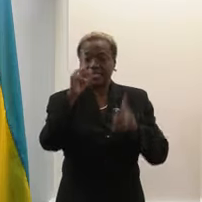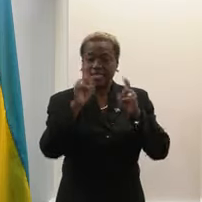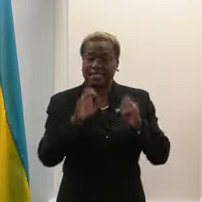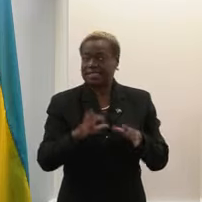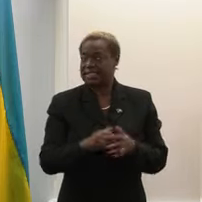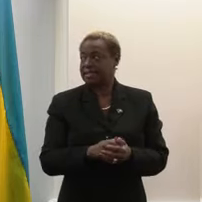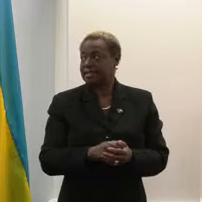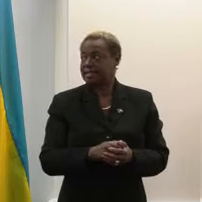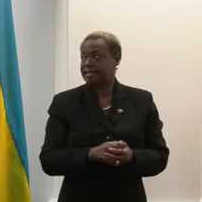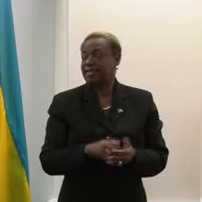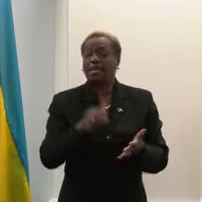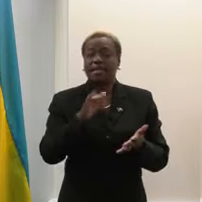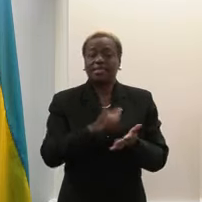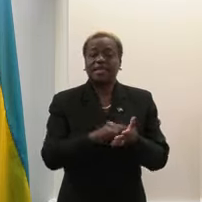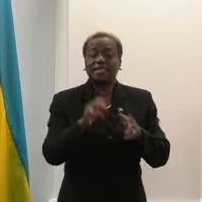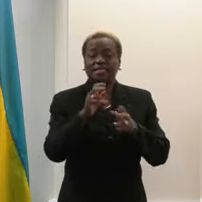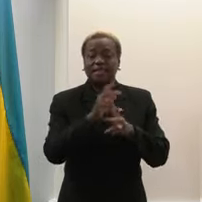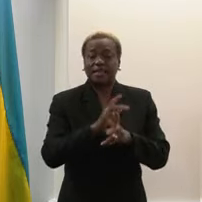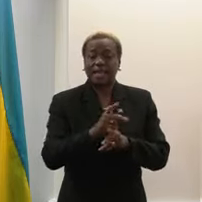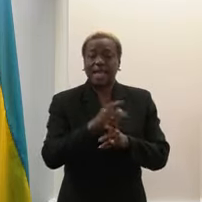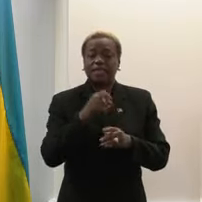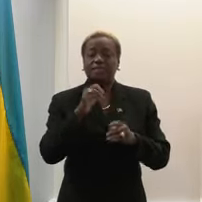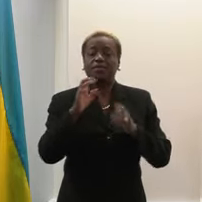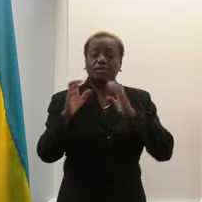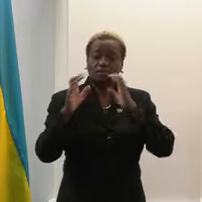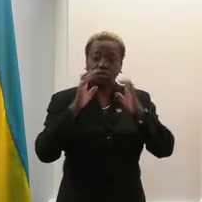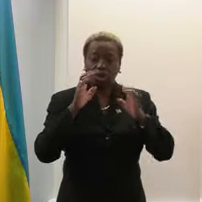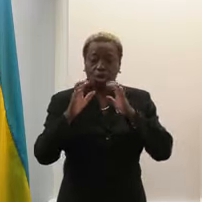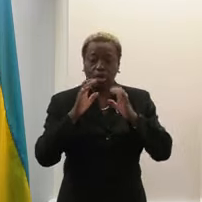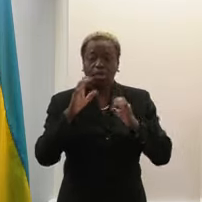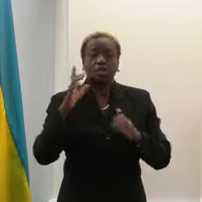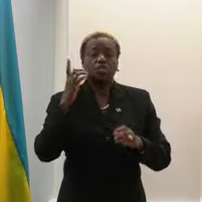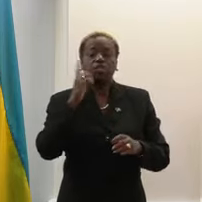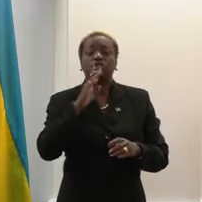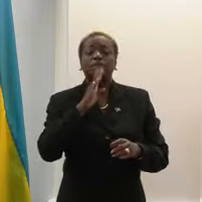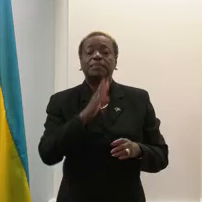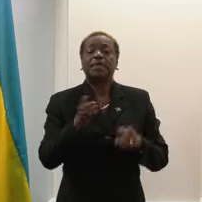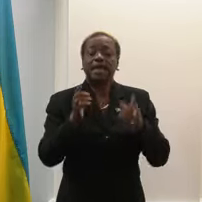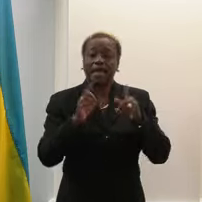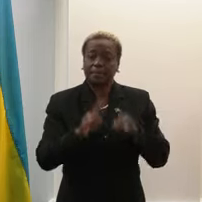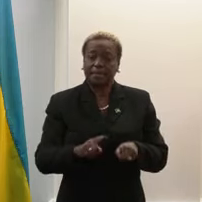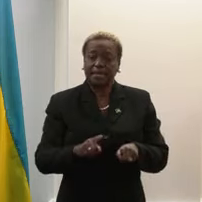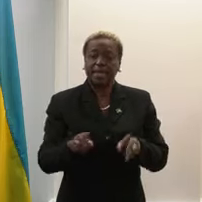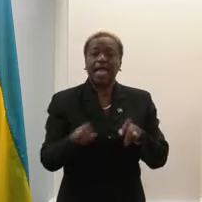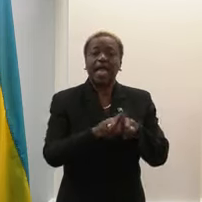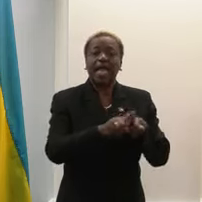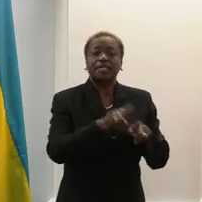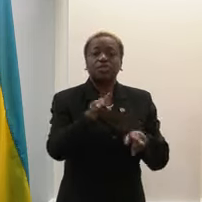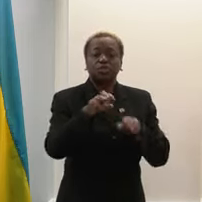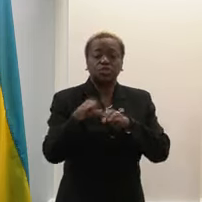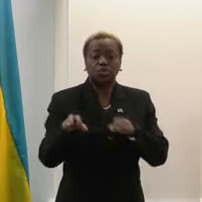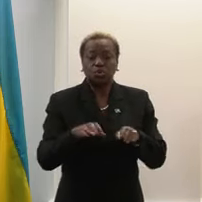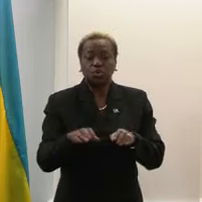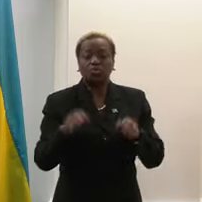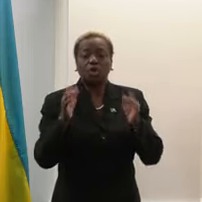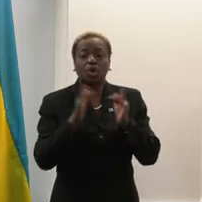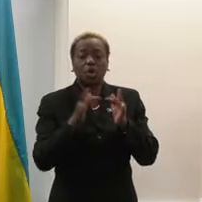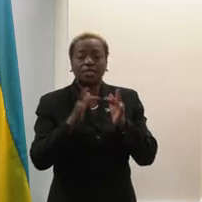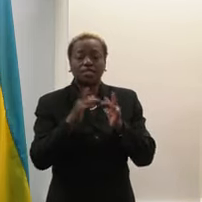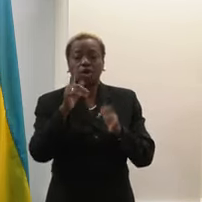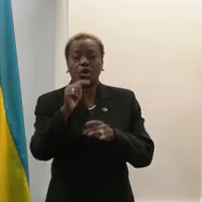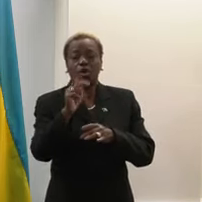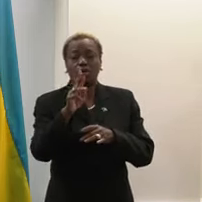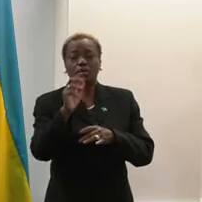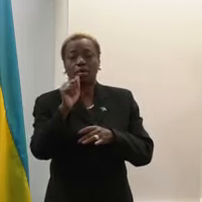That kind of conversation should be happening as you actually do the contact tracing. And certainly we have to reach